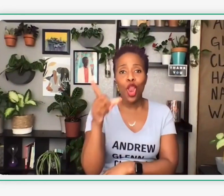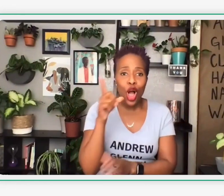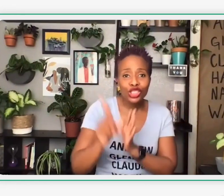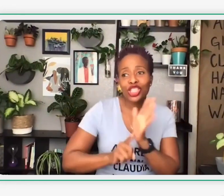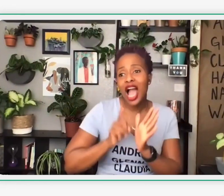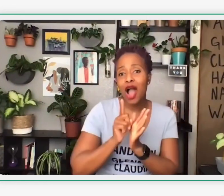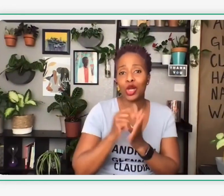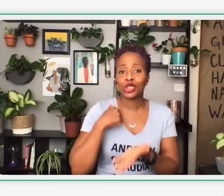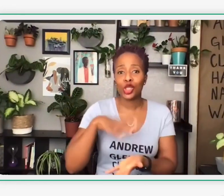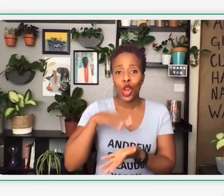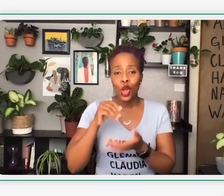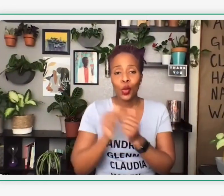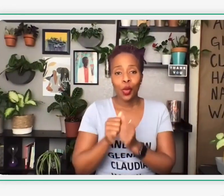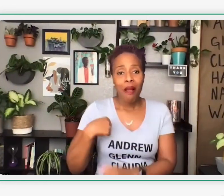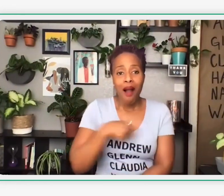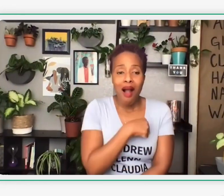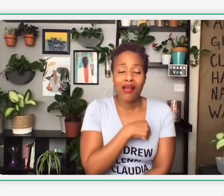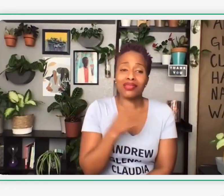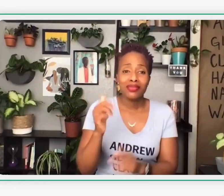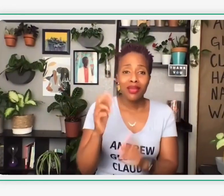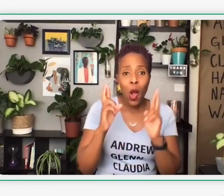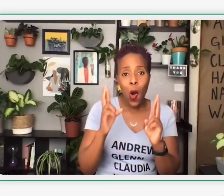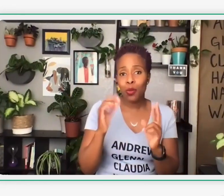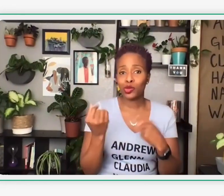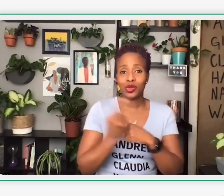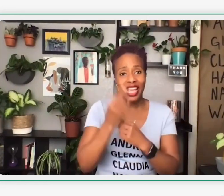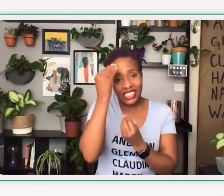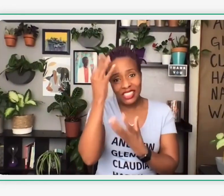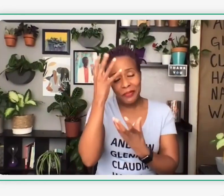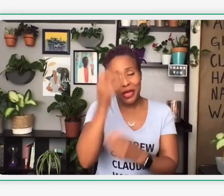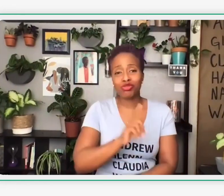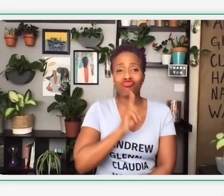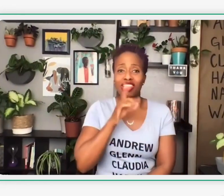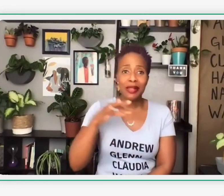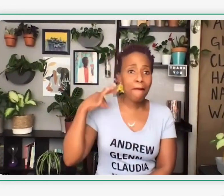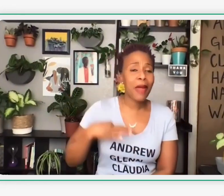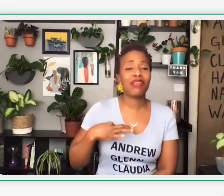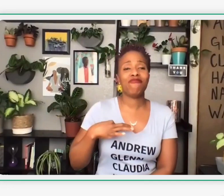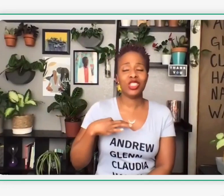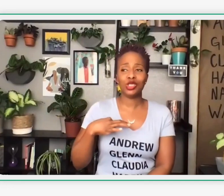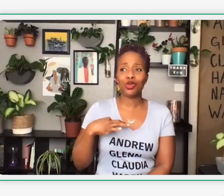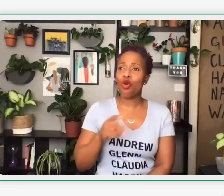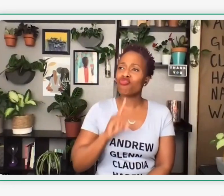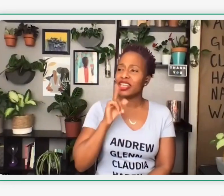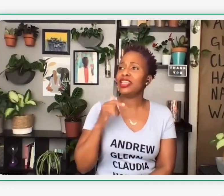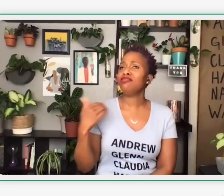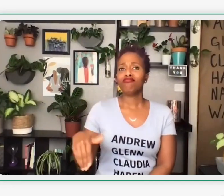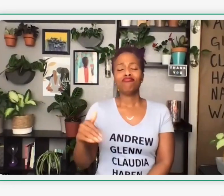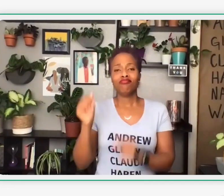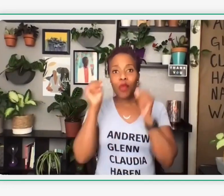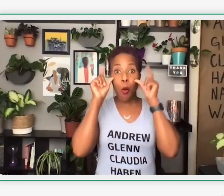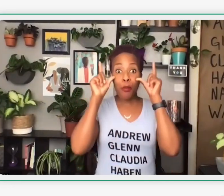lunch hour to learn with us. And I hope today was really beneficial with the information that we shared